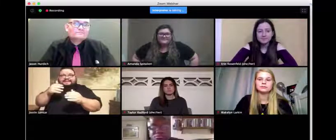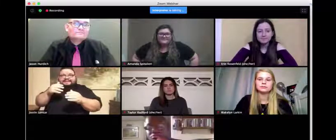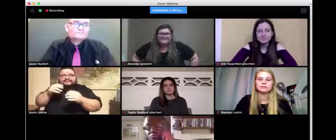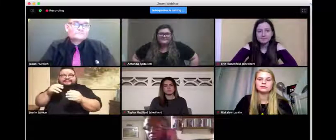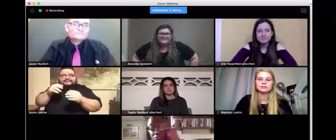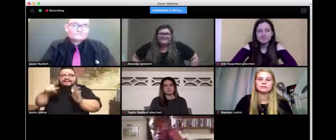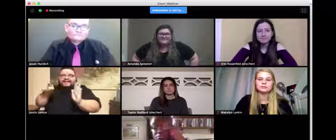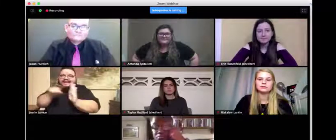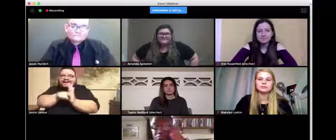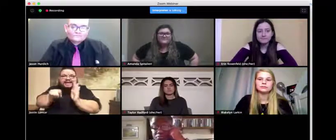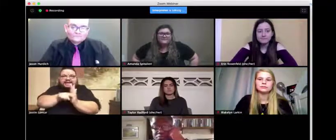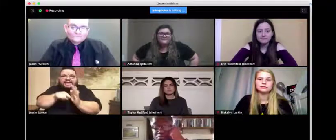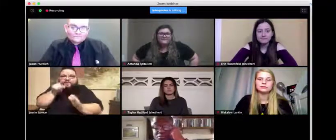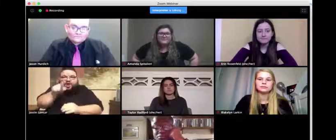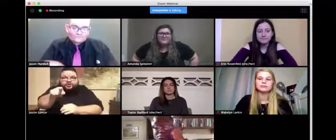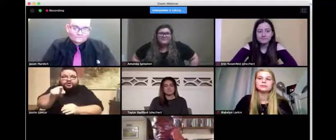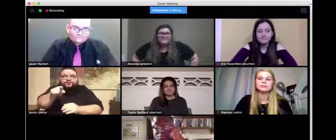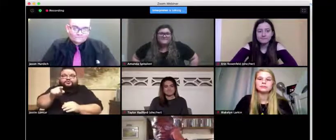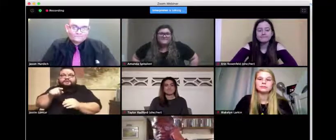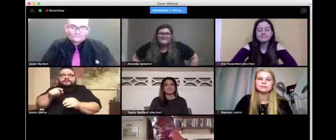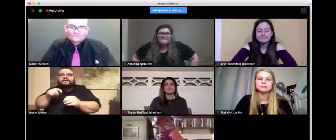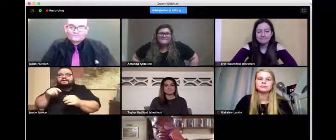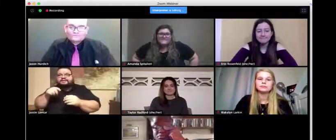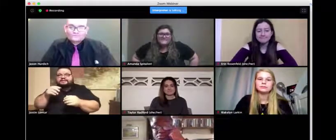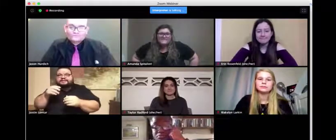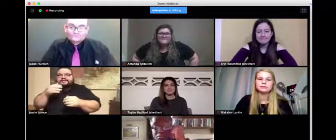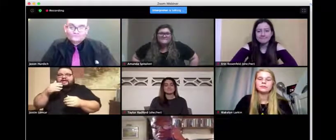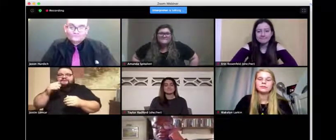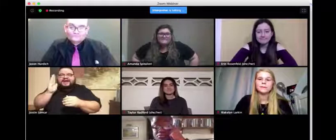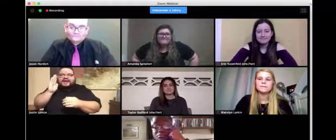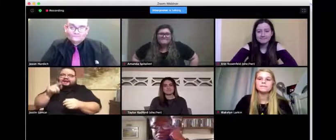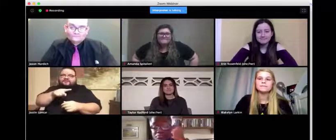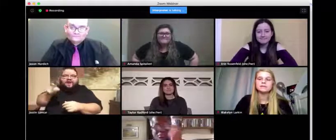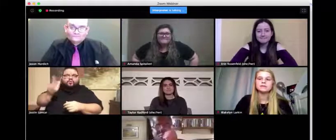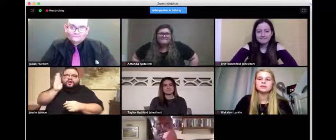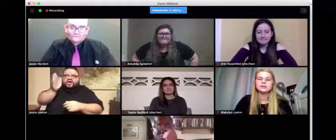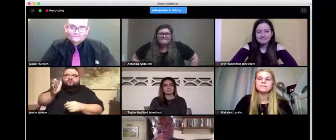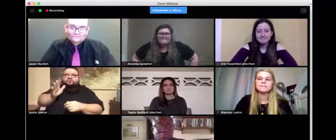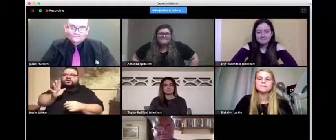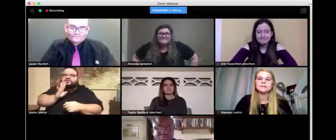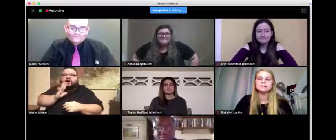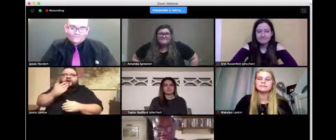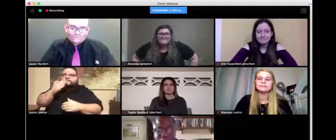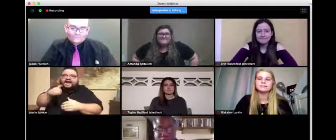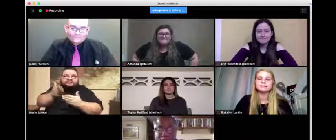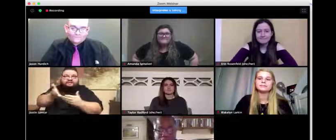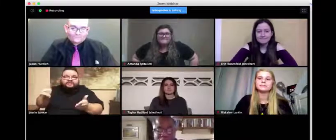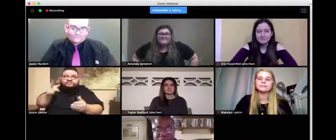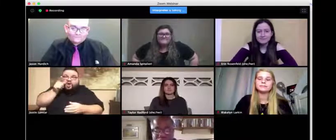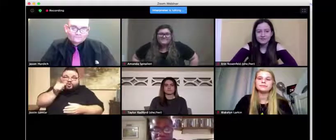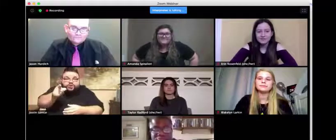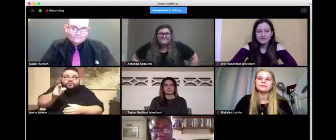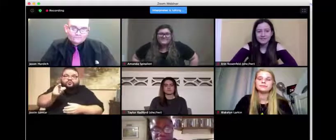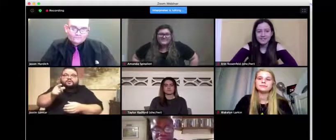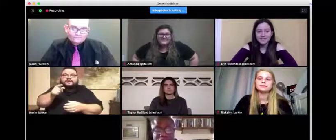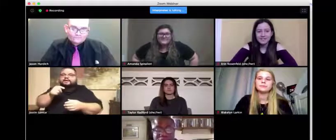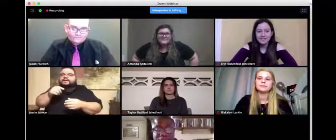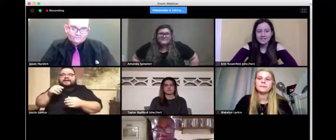And, they're going to talk bad stuff about you, but you have to, you know,